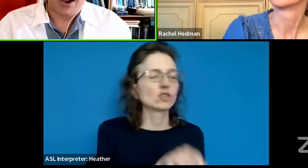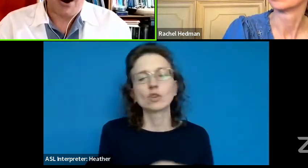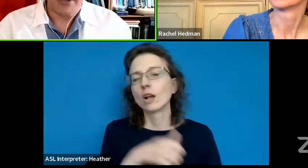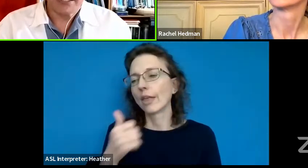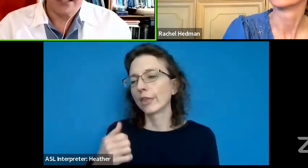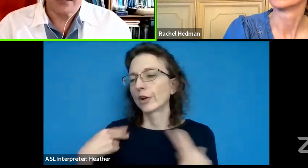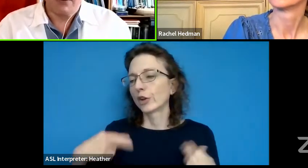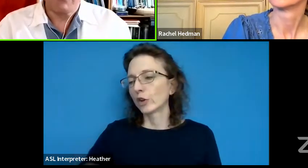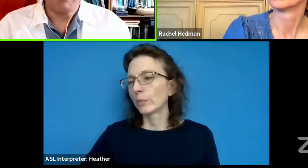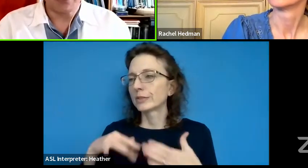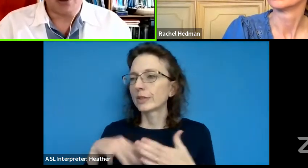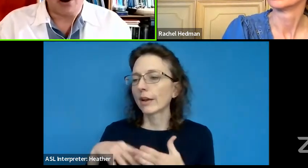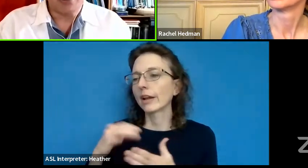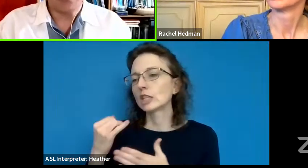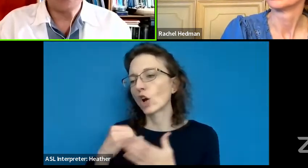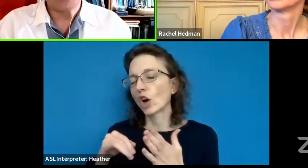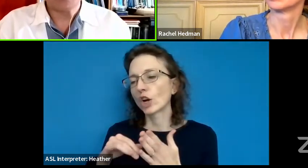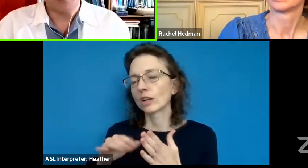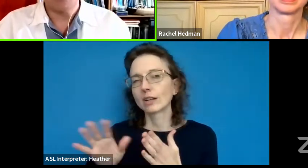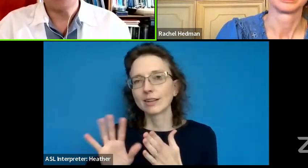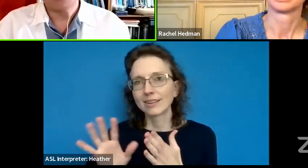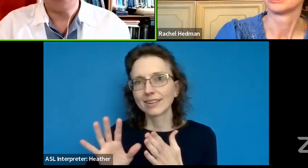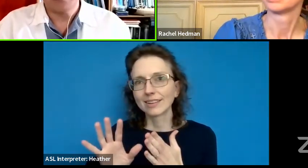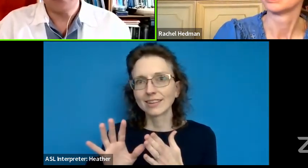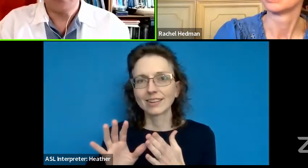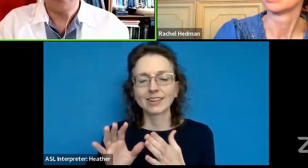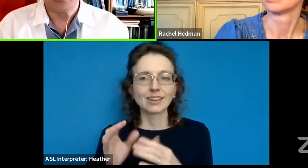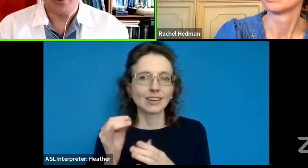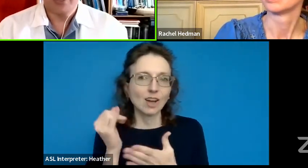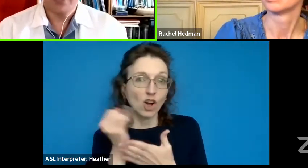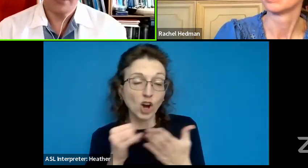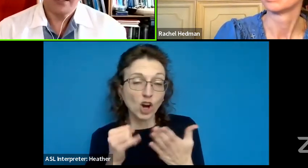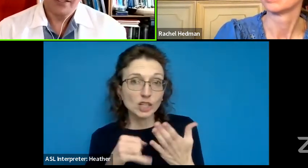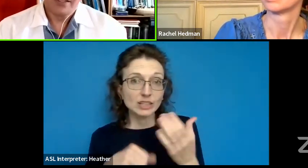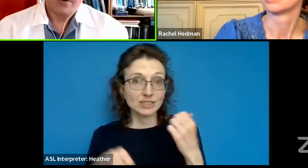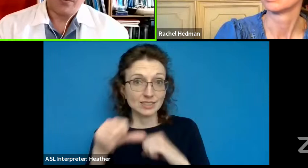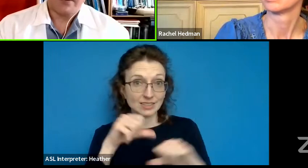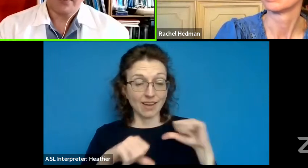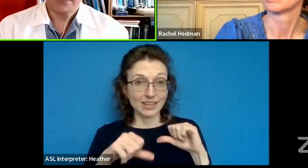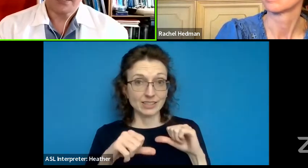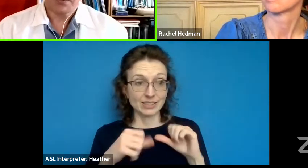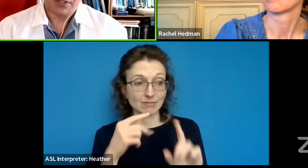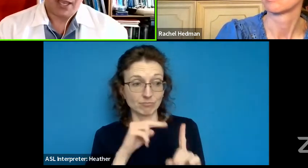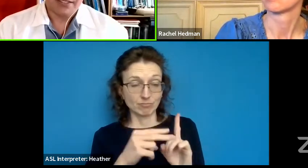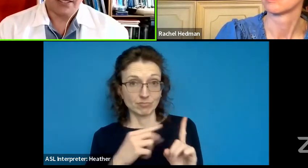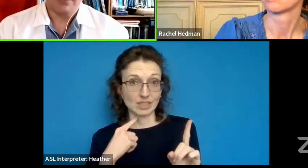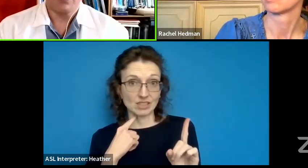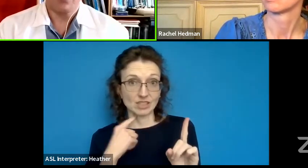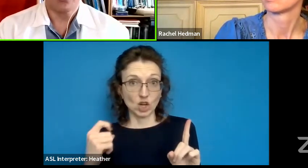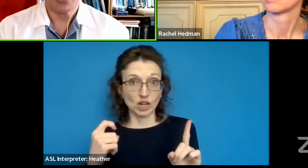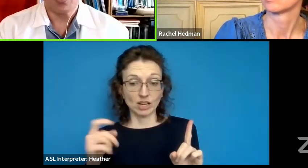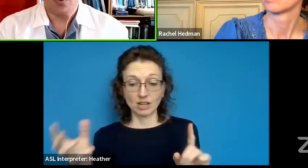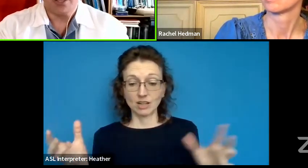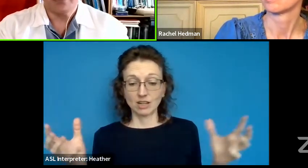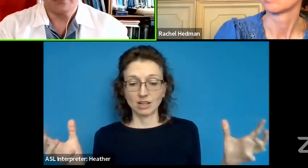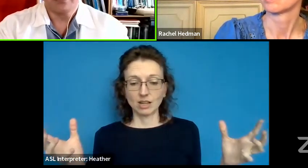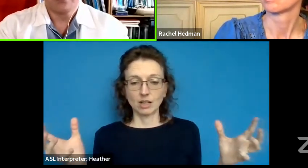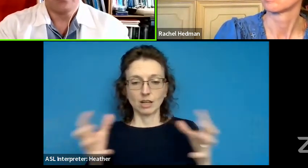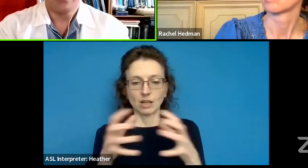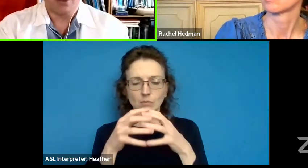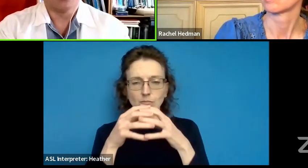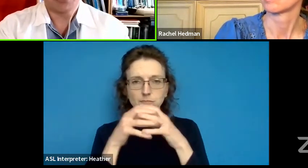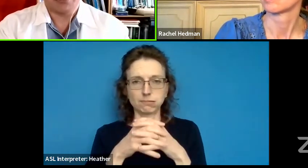humanities such as art and so forth. But art and science, at least in the Tongan way of conceptualizing it, were just